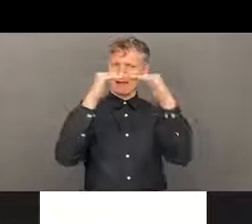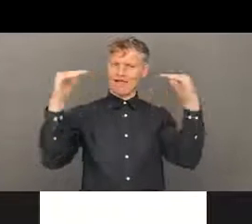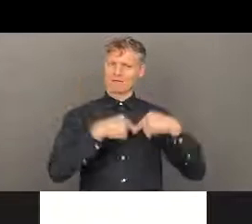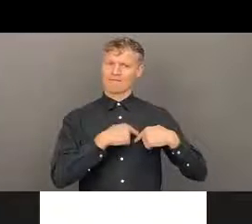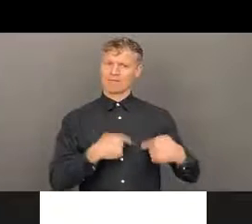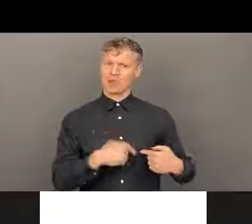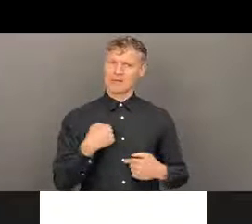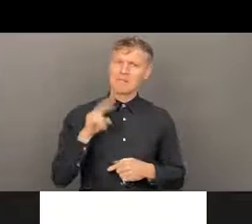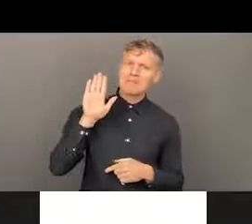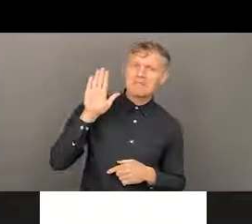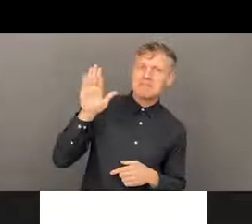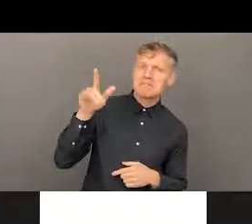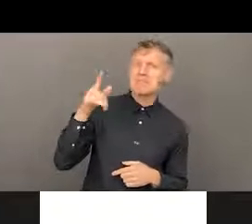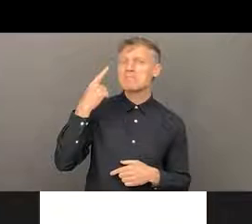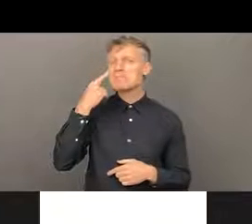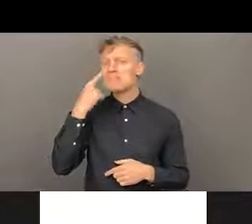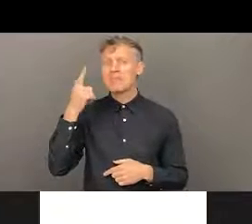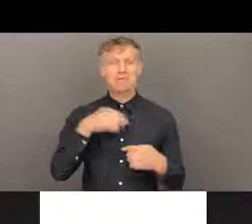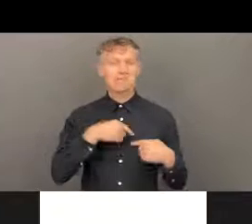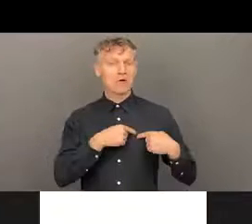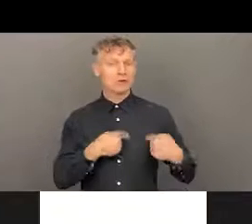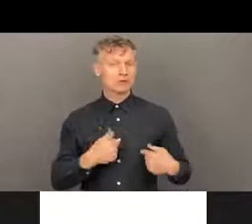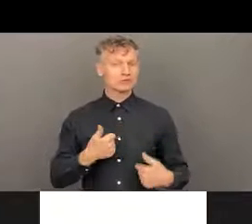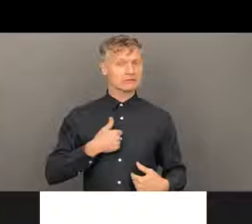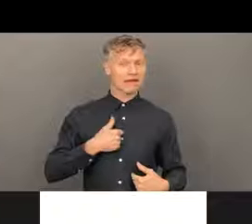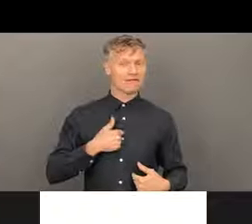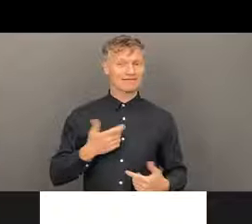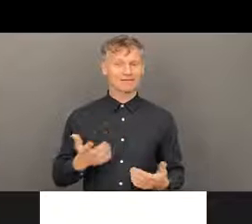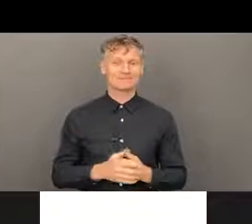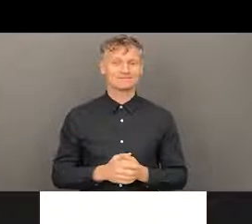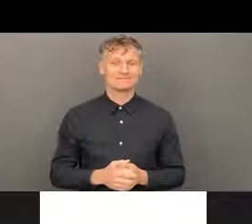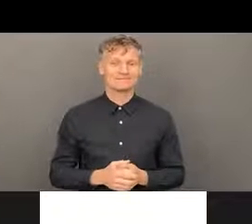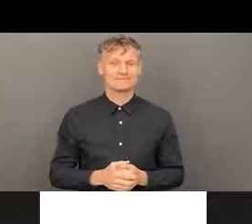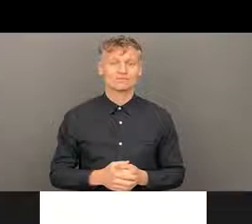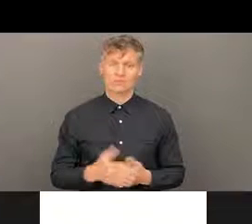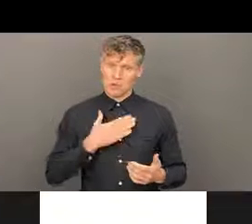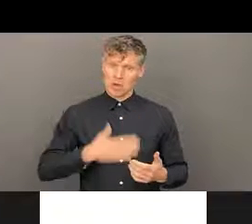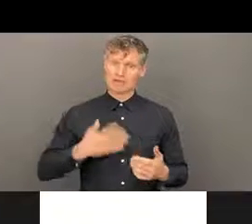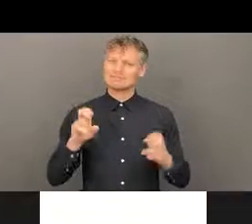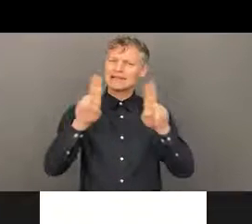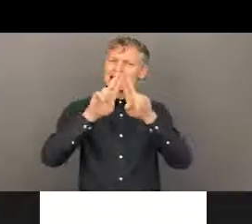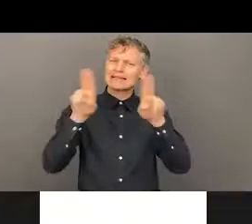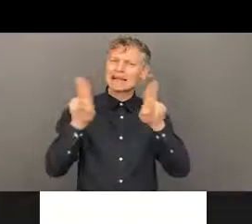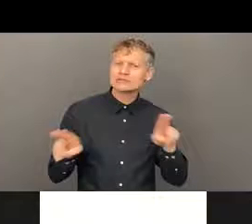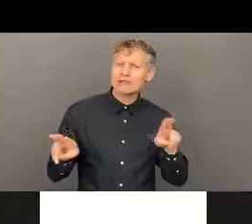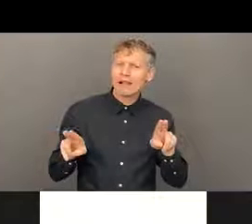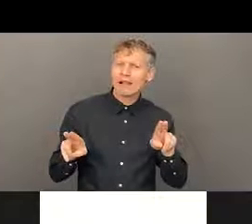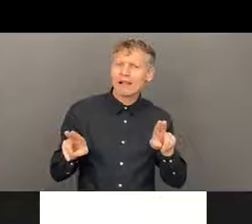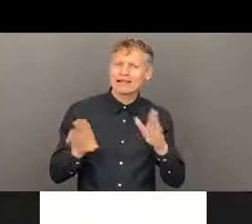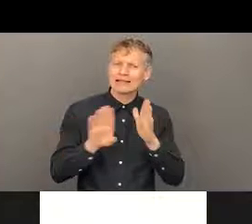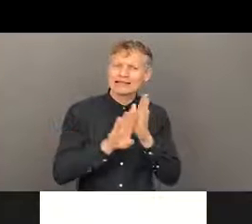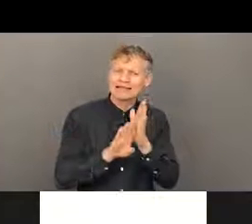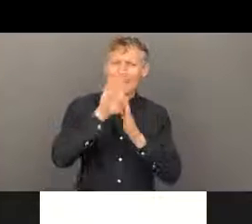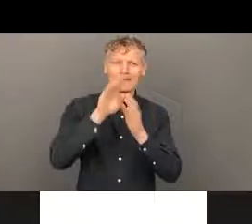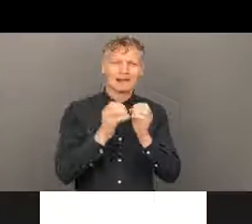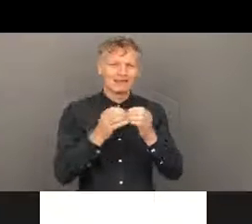policy making being carried out with international development at the EU level. So